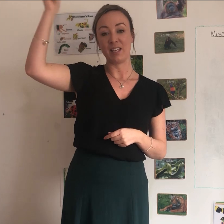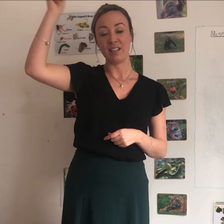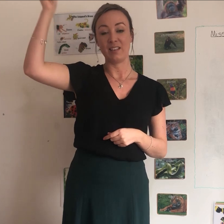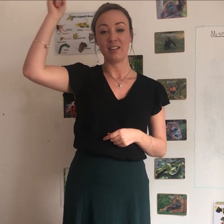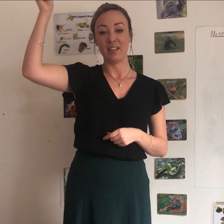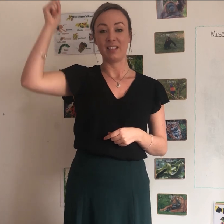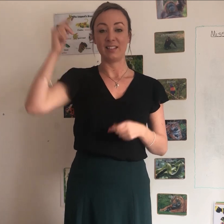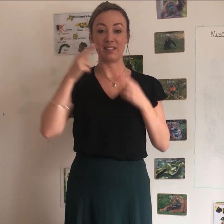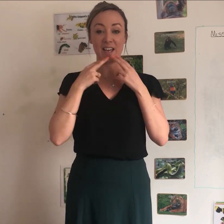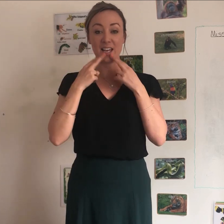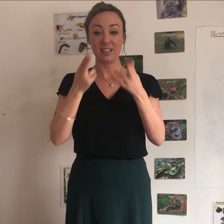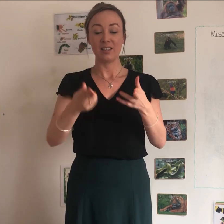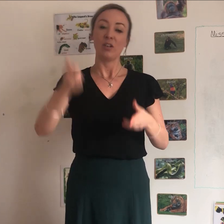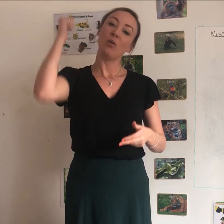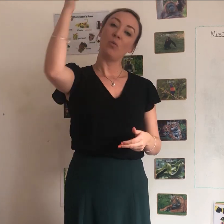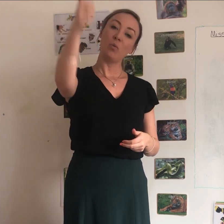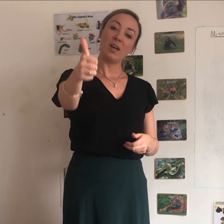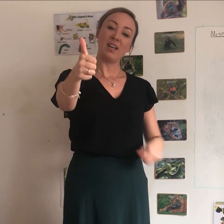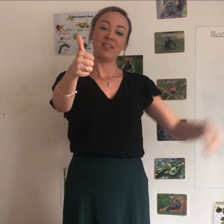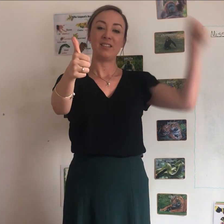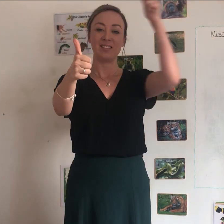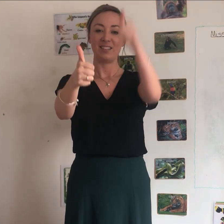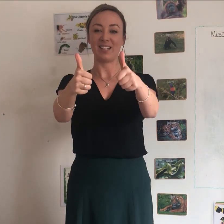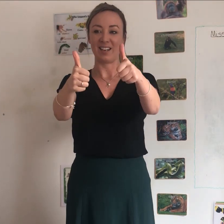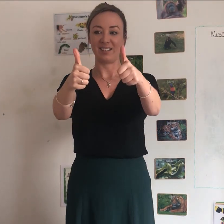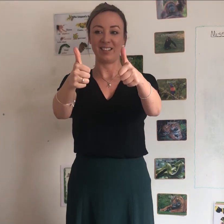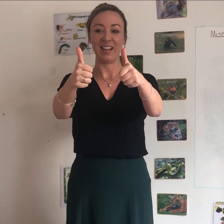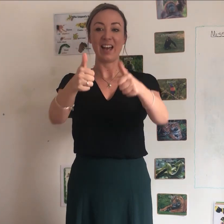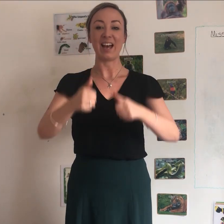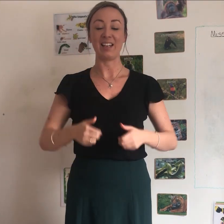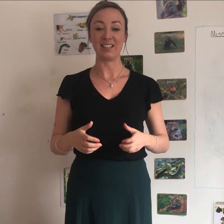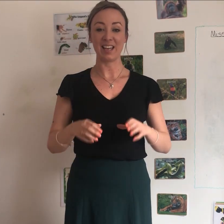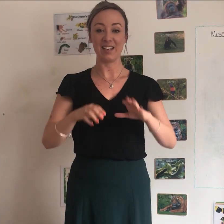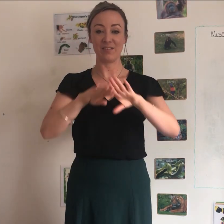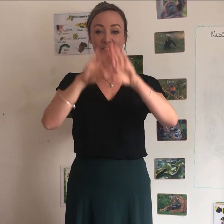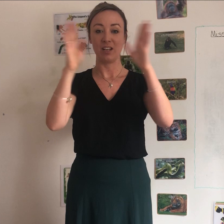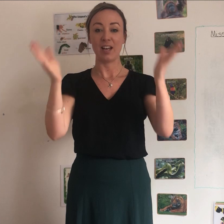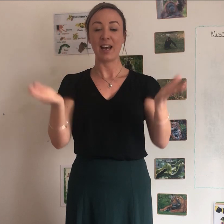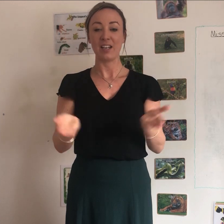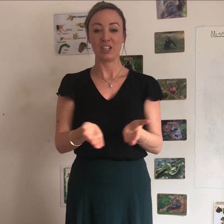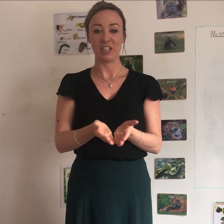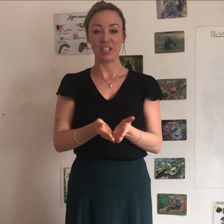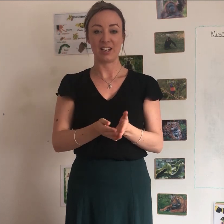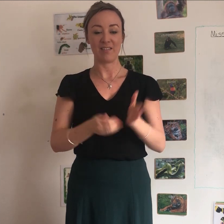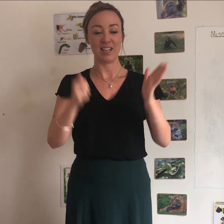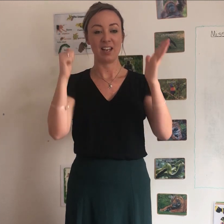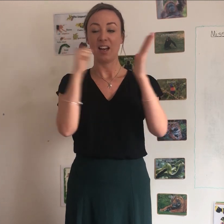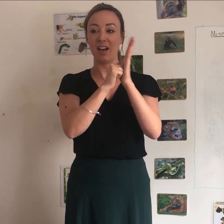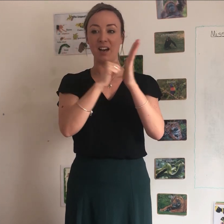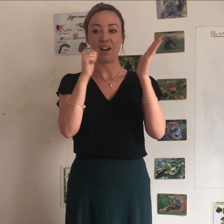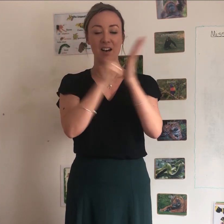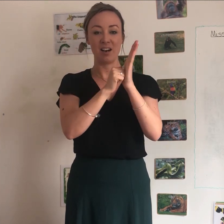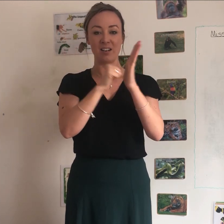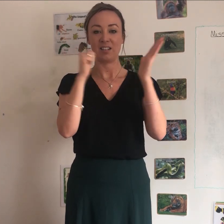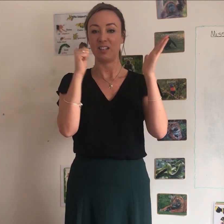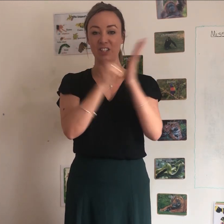Naomi said, well done, and gave Achi-Cheri a hard